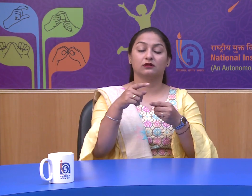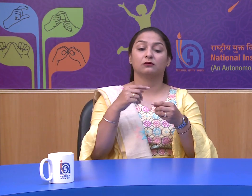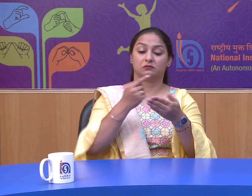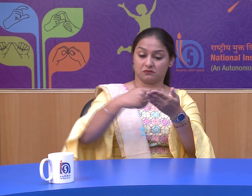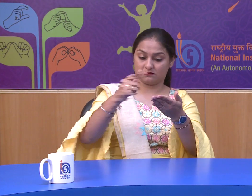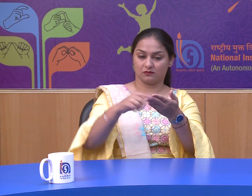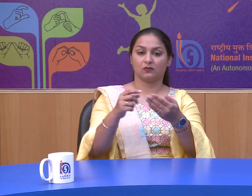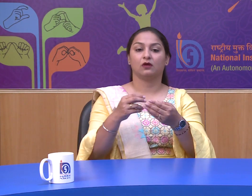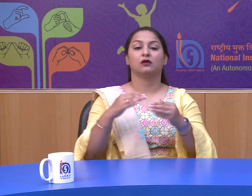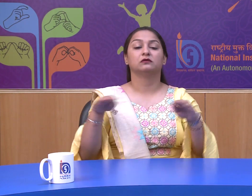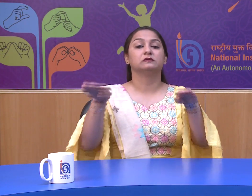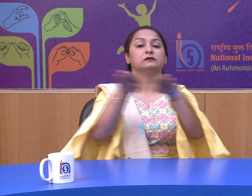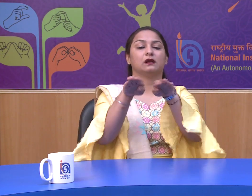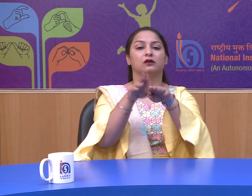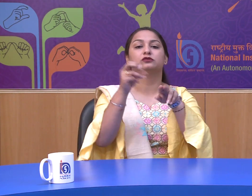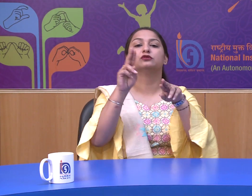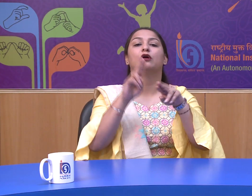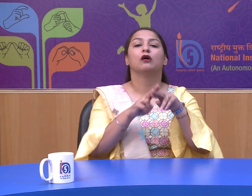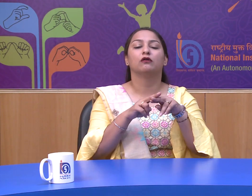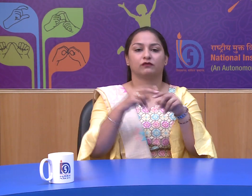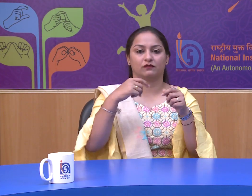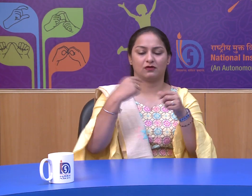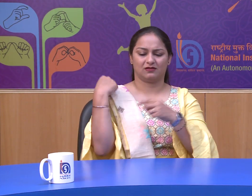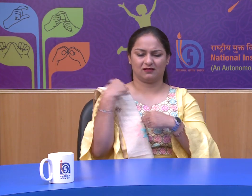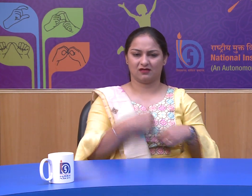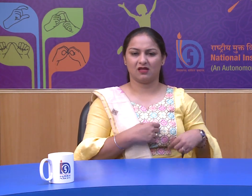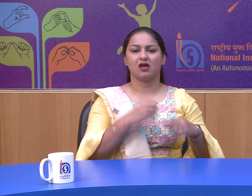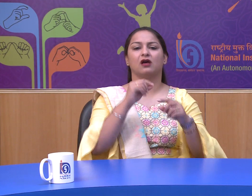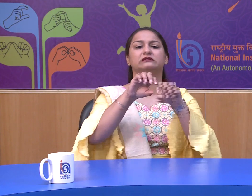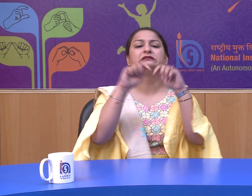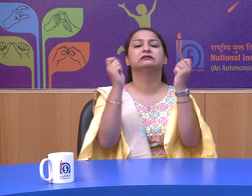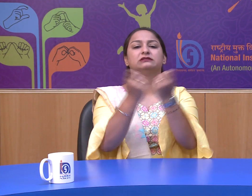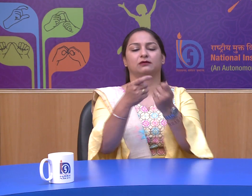of Kshatriyas in Varna system.